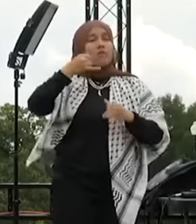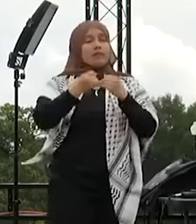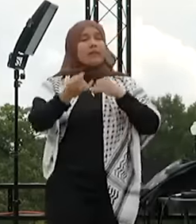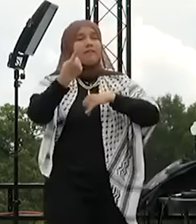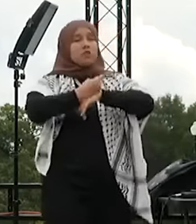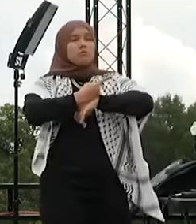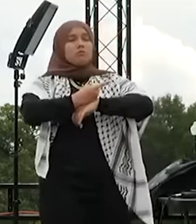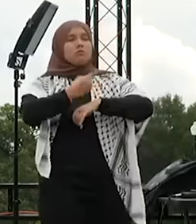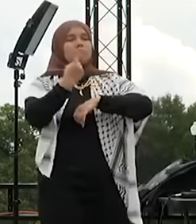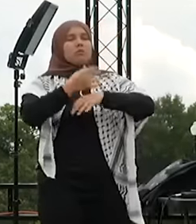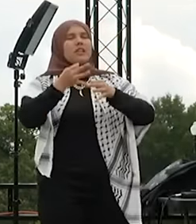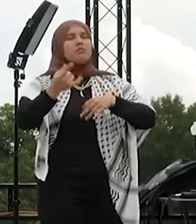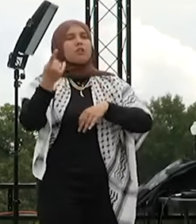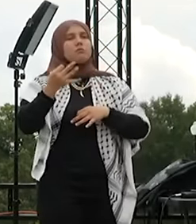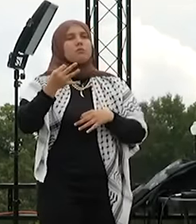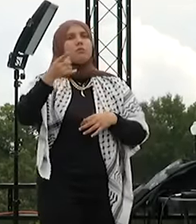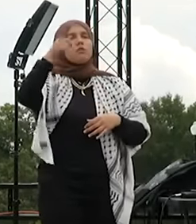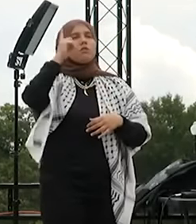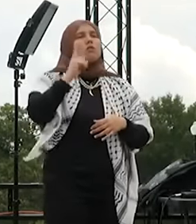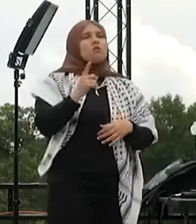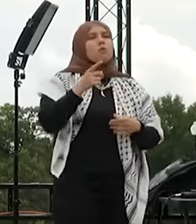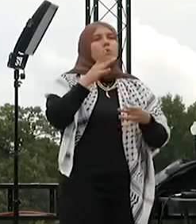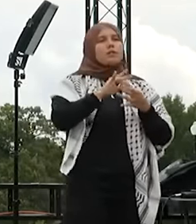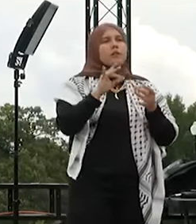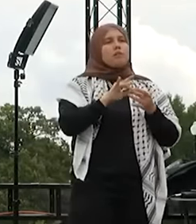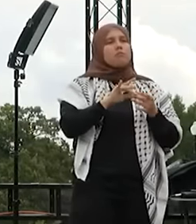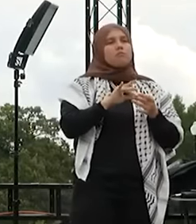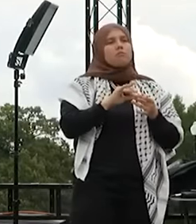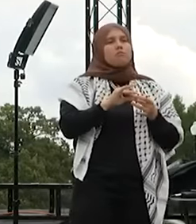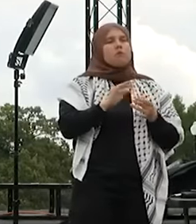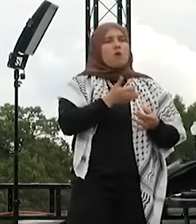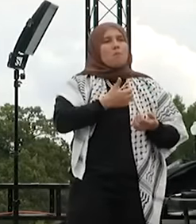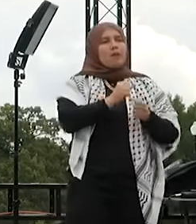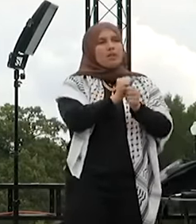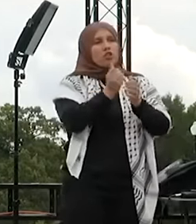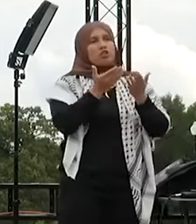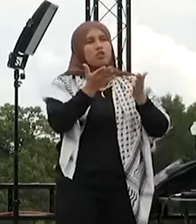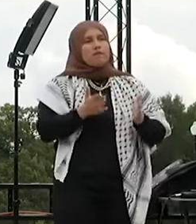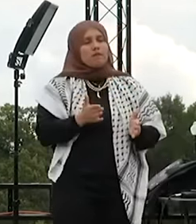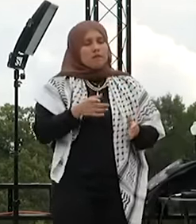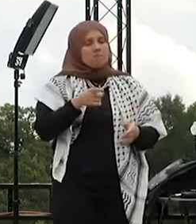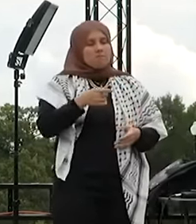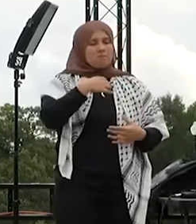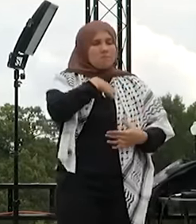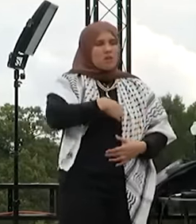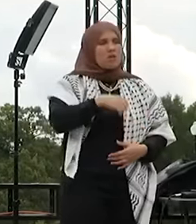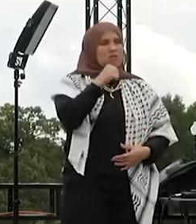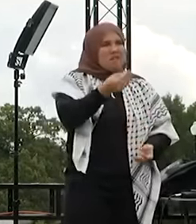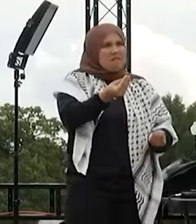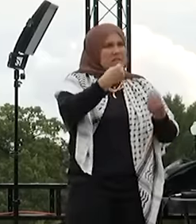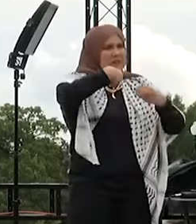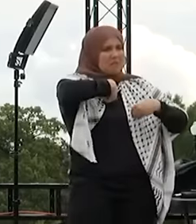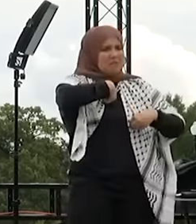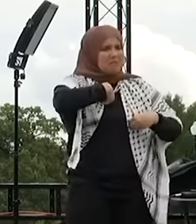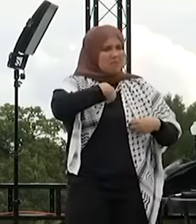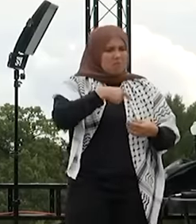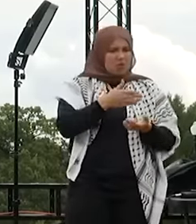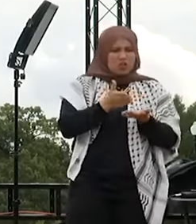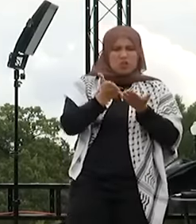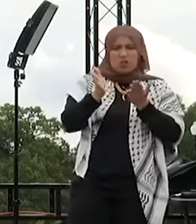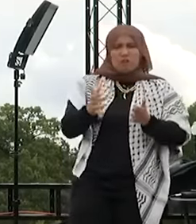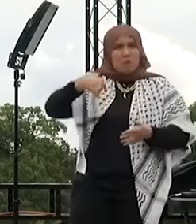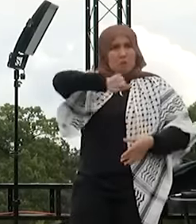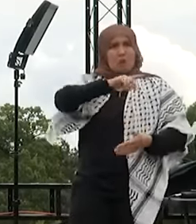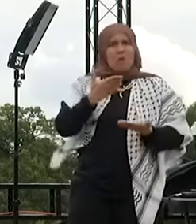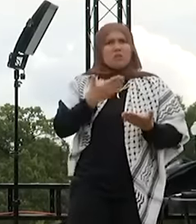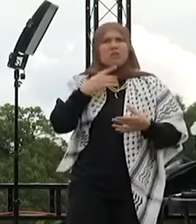was hungry and you did not feed me." And a person would say back to Allah, "Oh Allah, how could I feed you and you